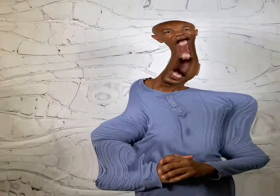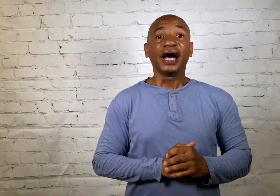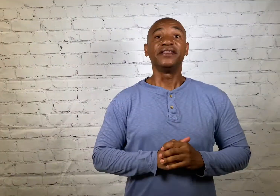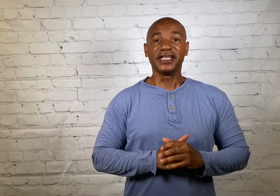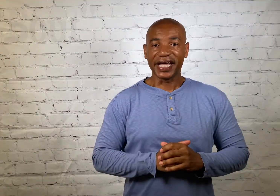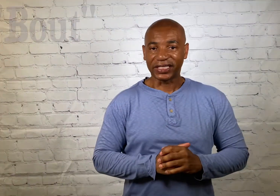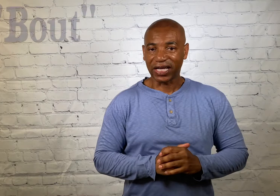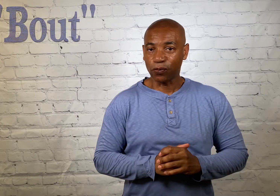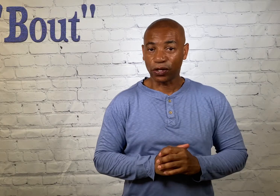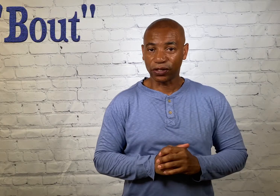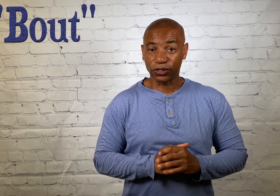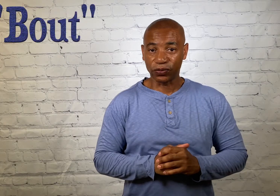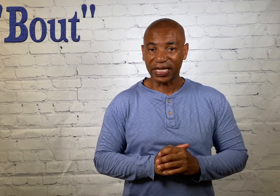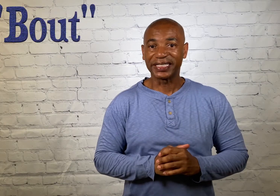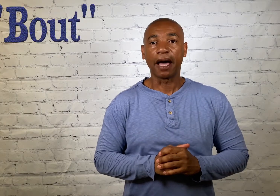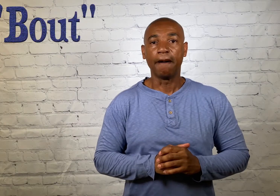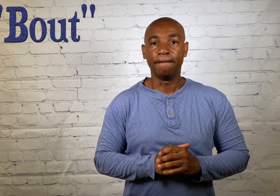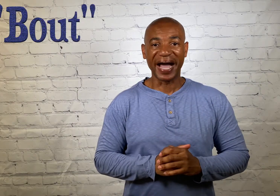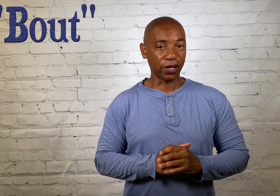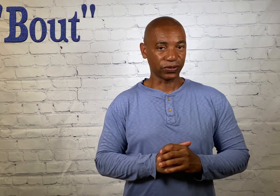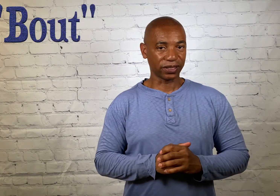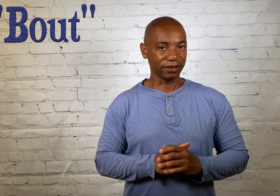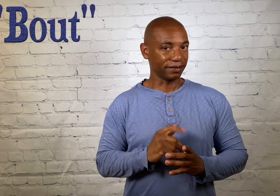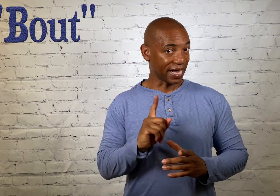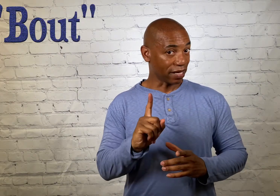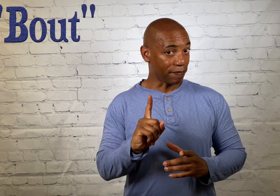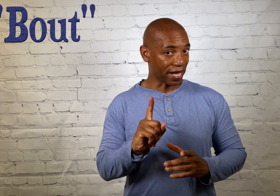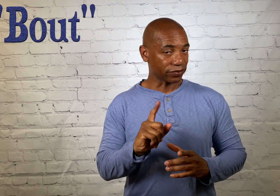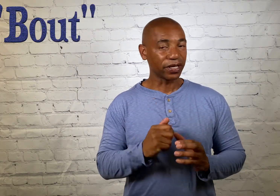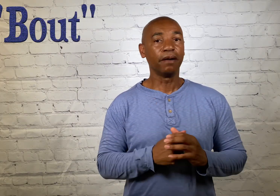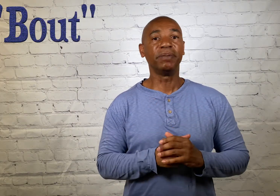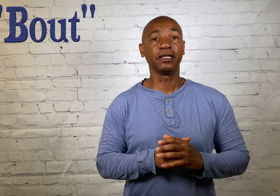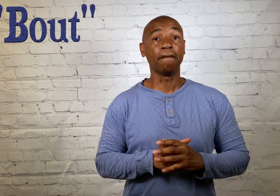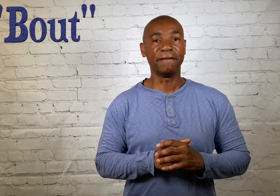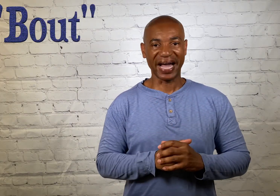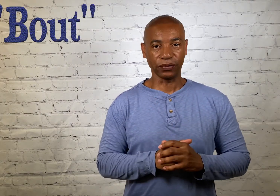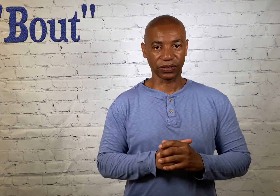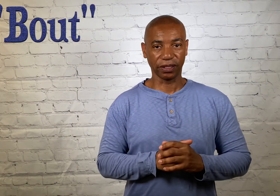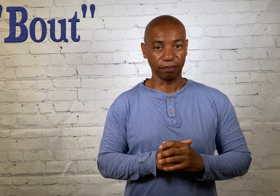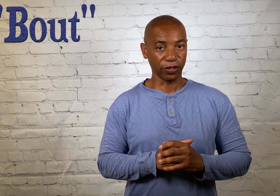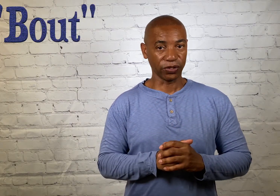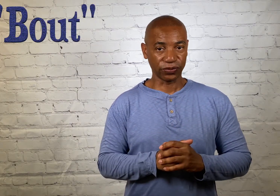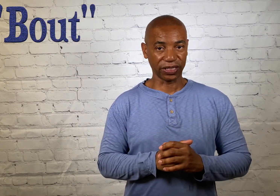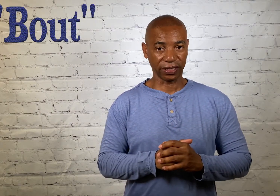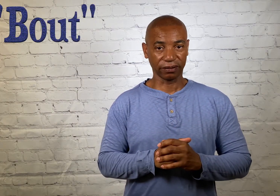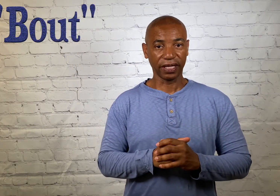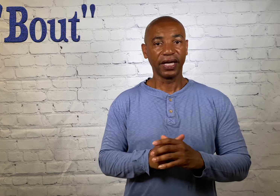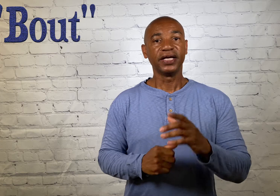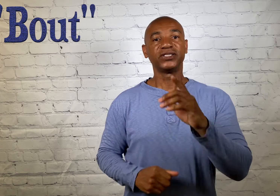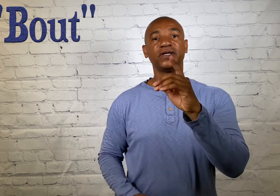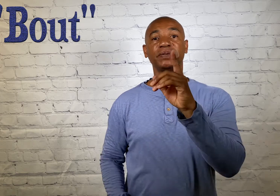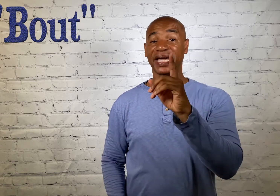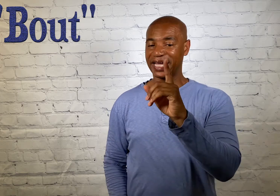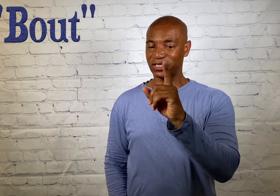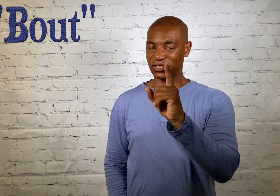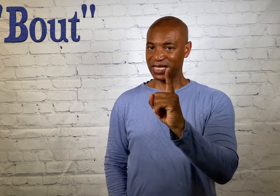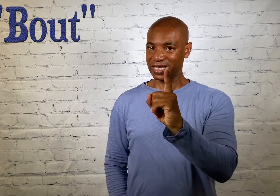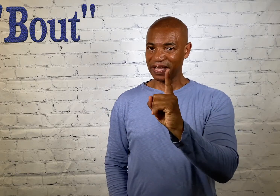The next sign we're going to do is bout. Not about, but bout. B-O-U-T. Simply extend the left